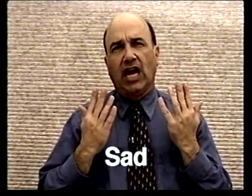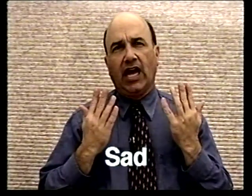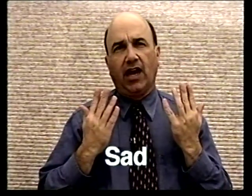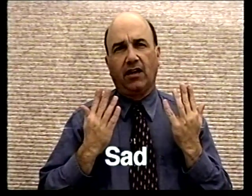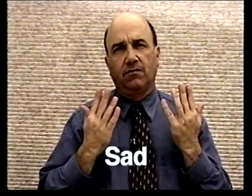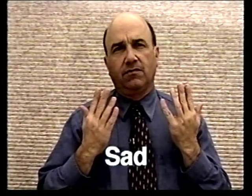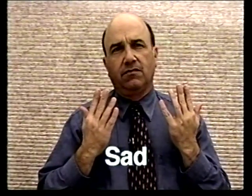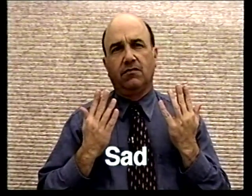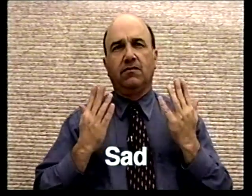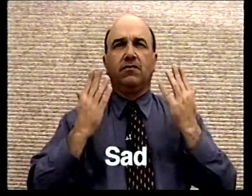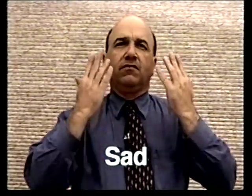Sad.